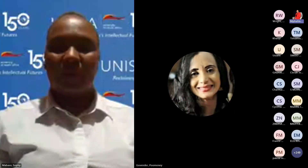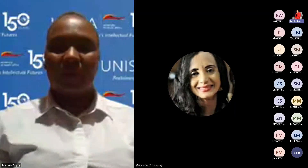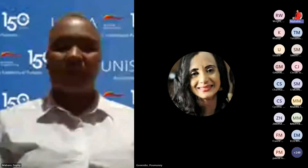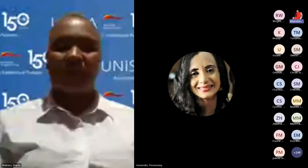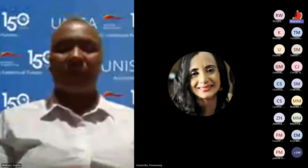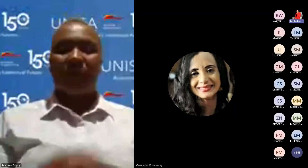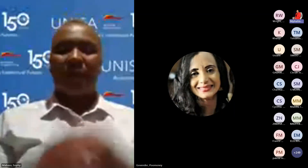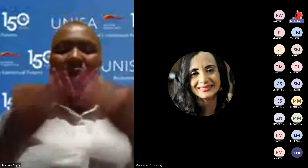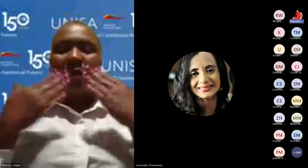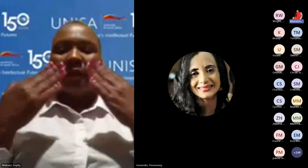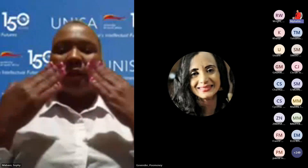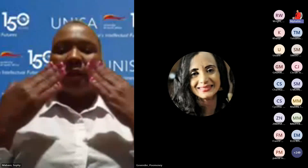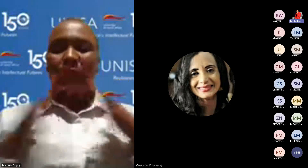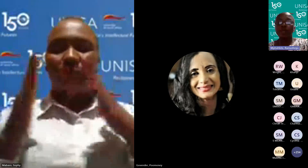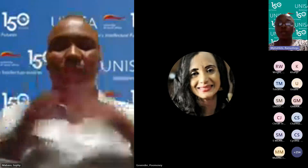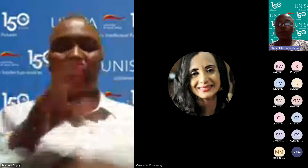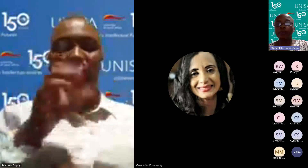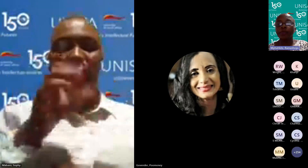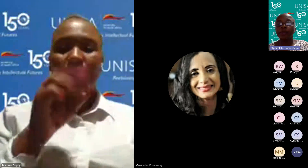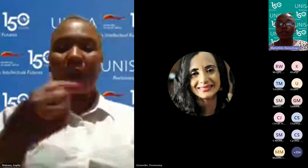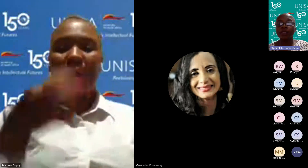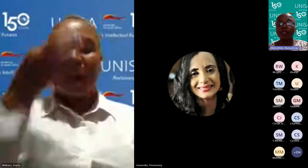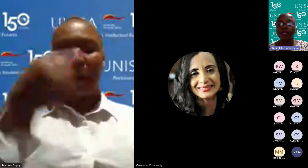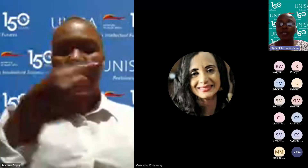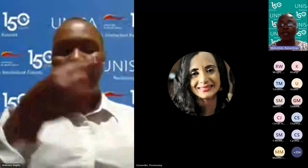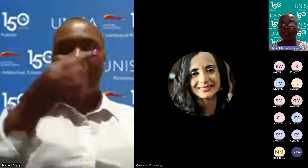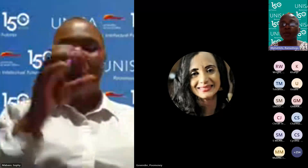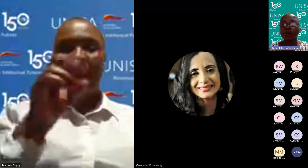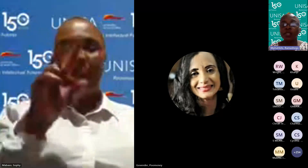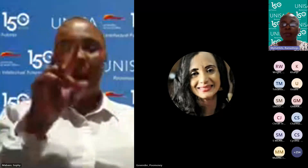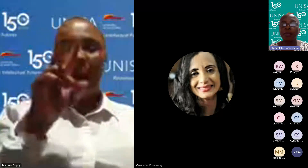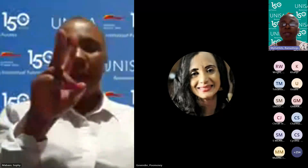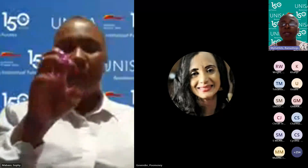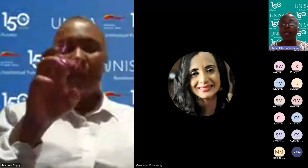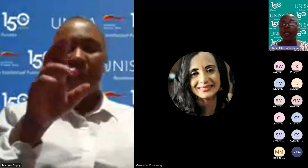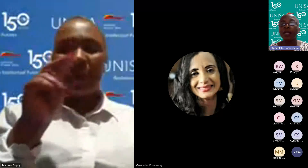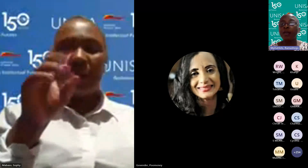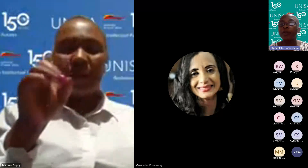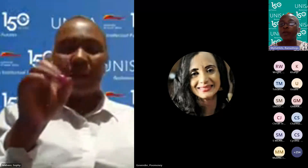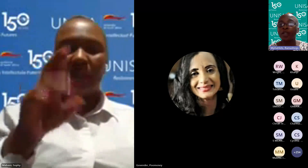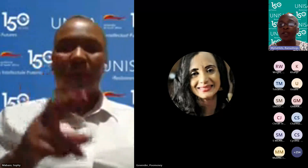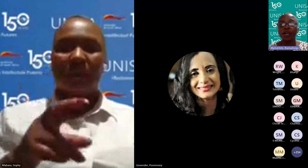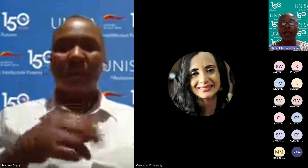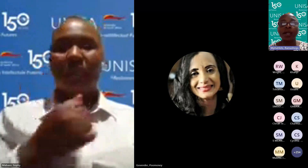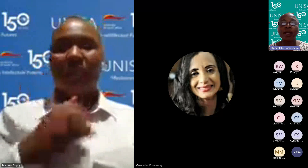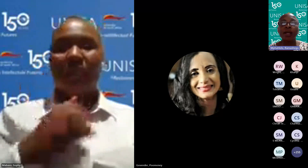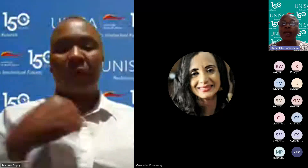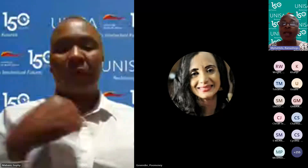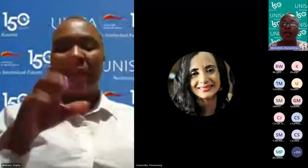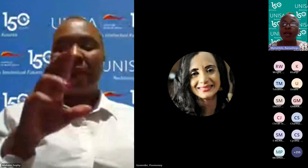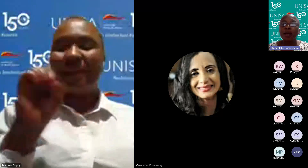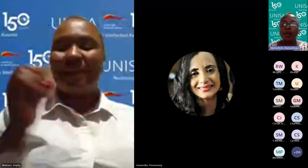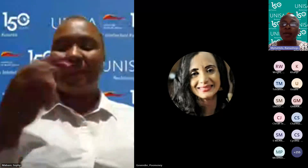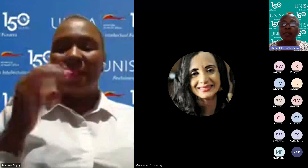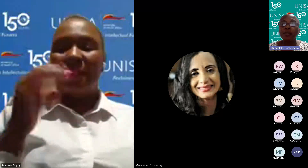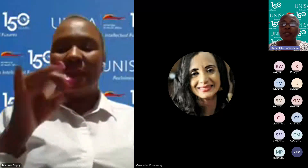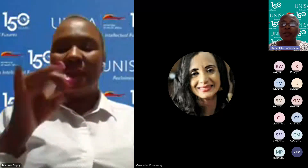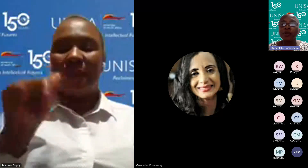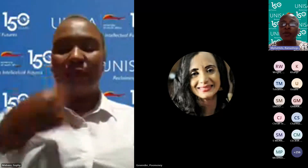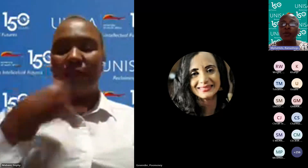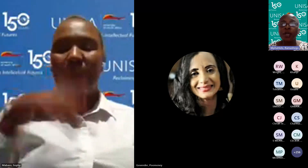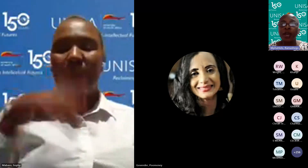Thank you so much, Dr. Govender. This is Ramashego Shila Mpashlele, your lecturer.